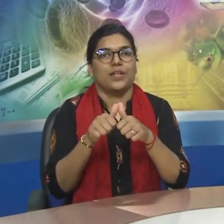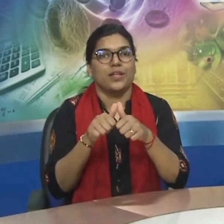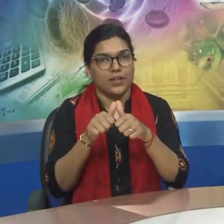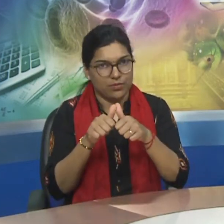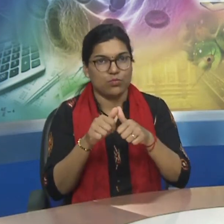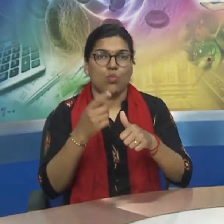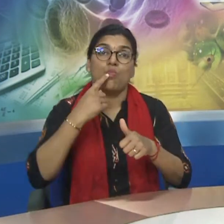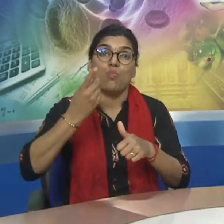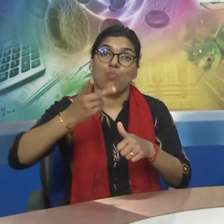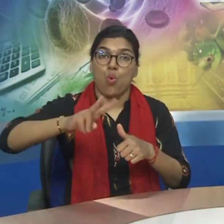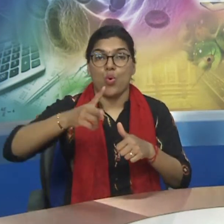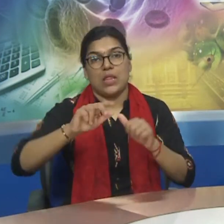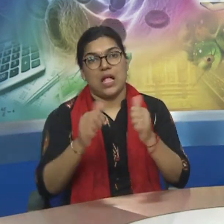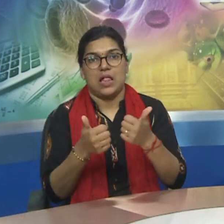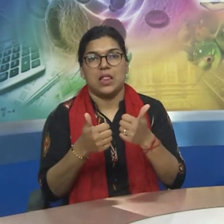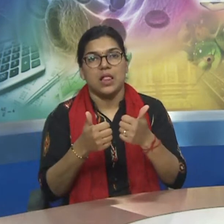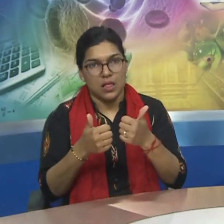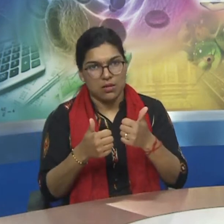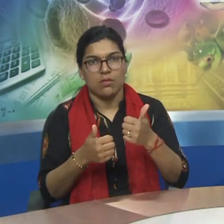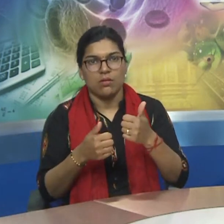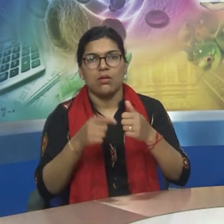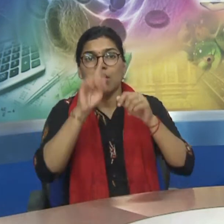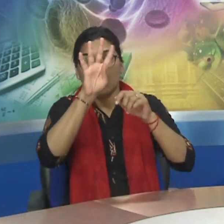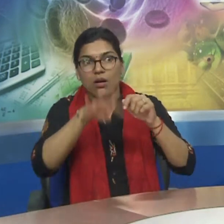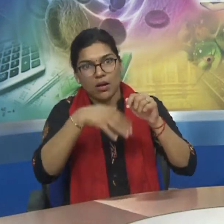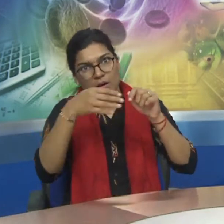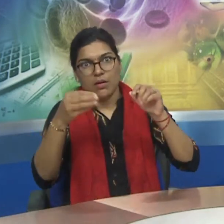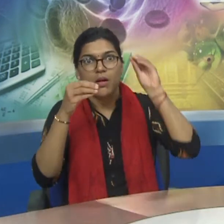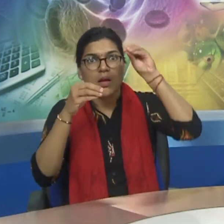So the correct option is row and column labels.